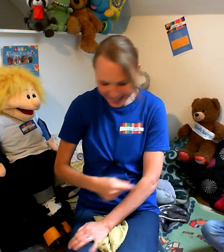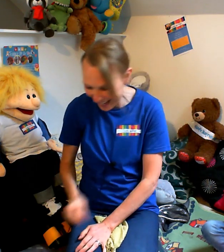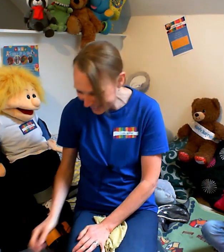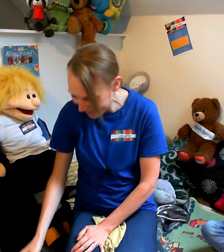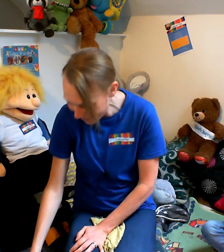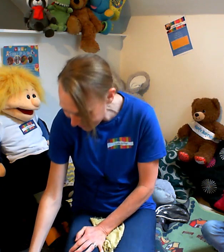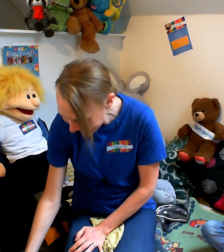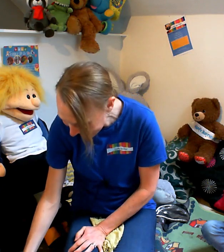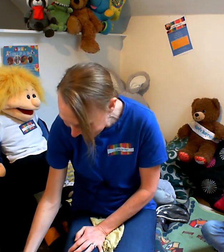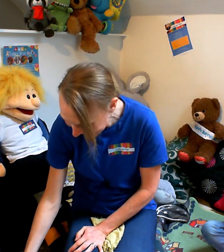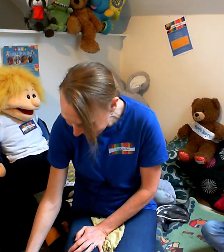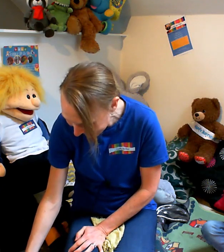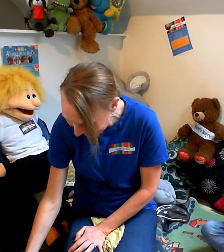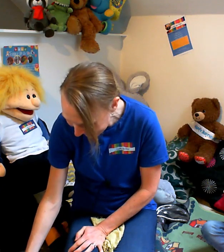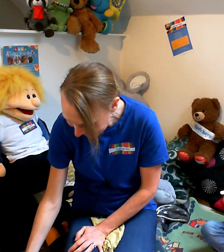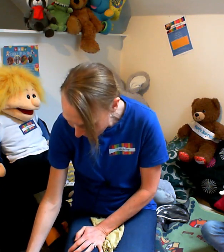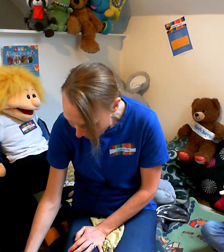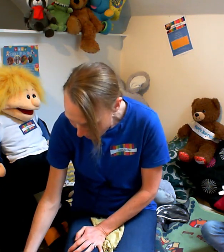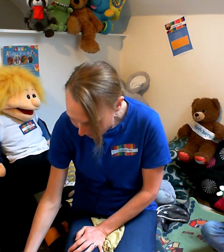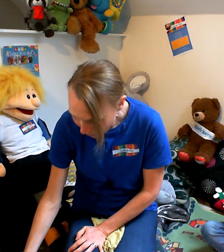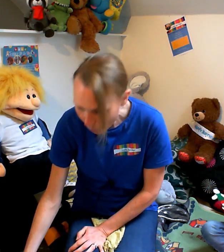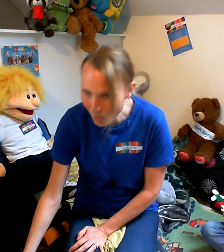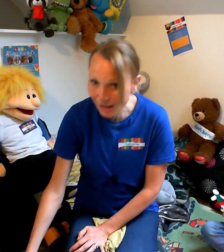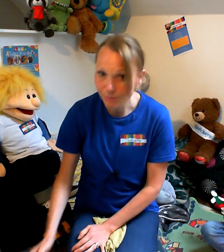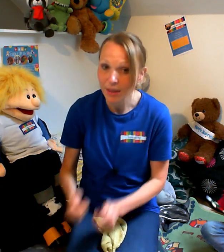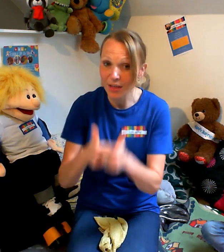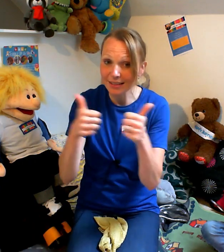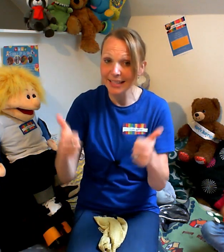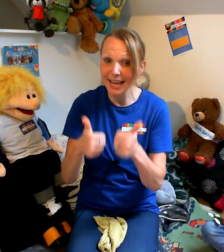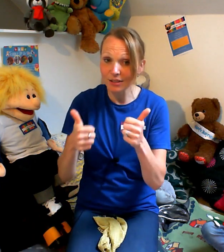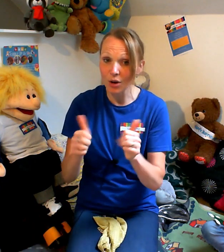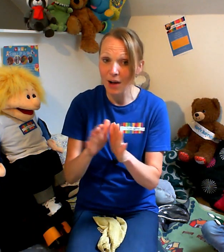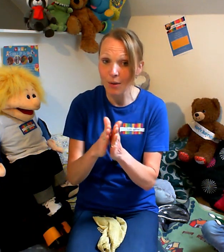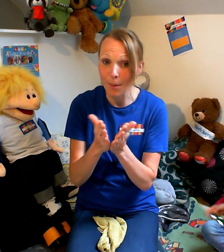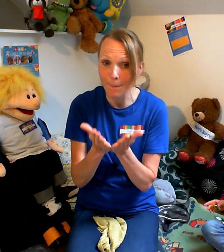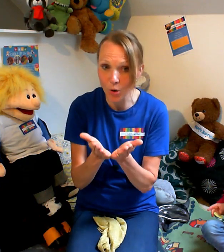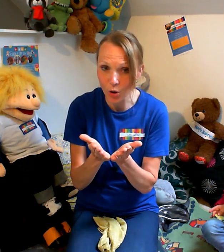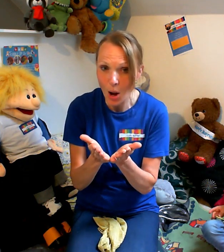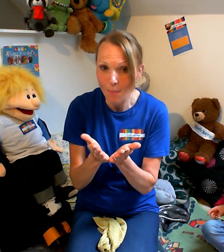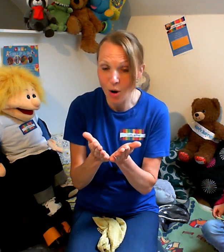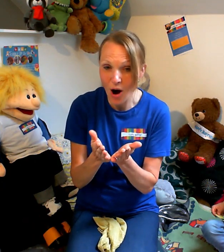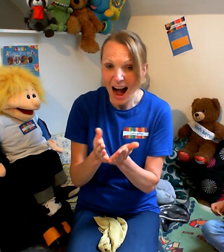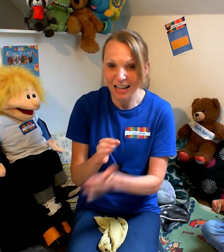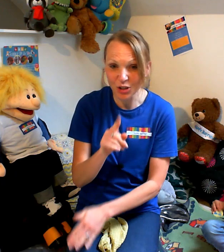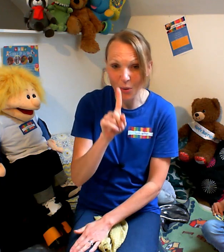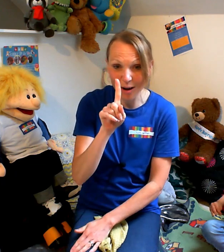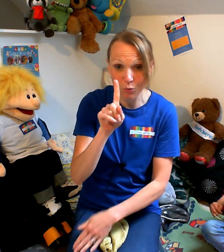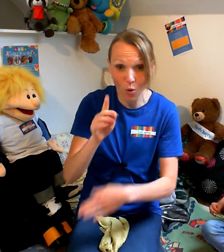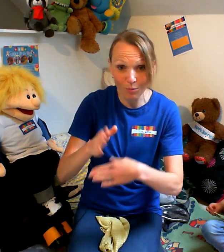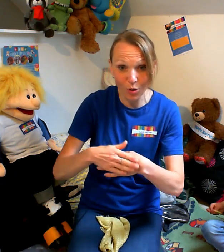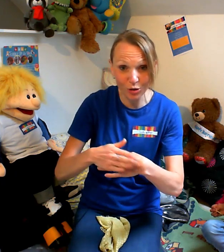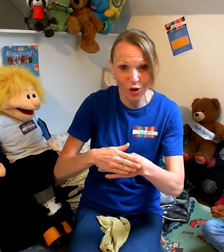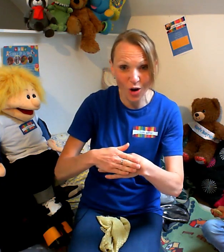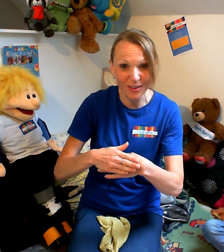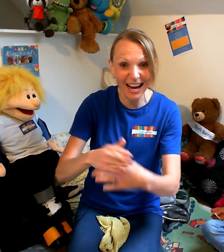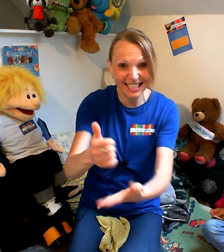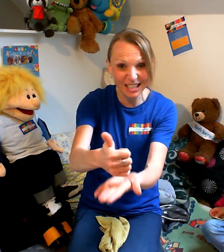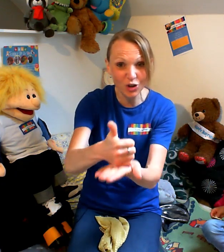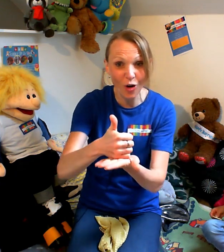here. Lovely. Well, that's the end of our book. But I do have one more song that I need your